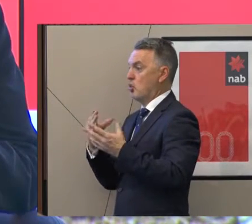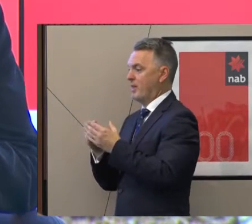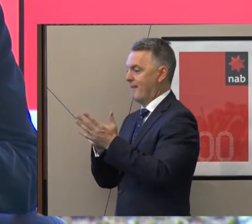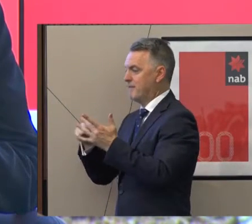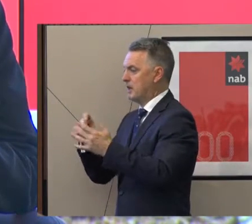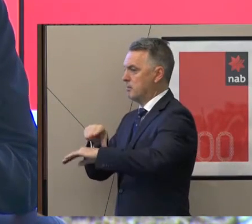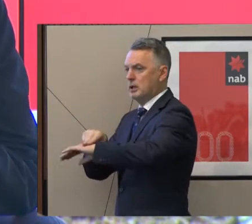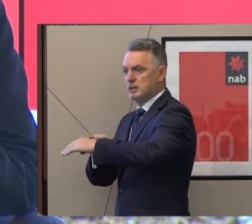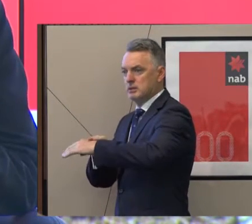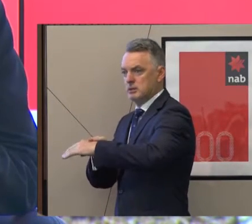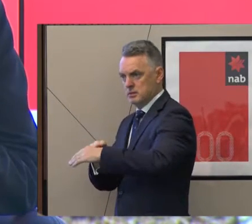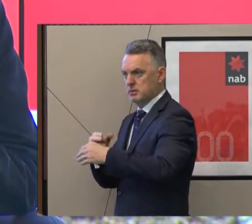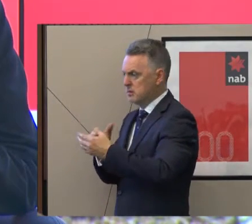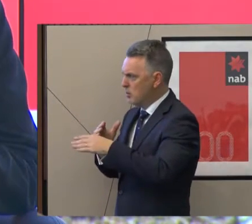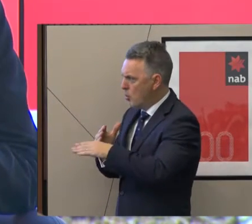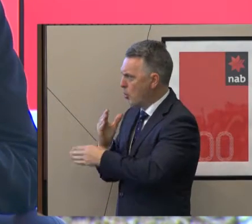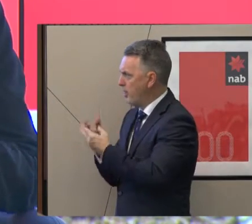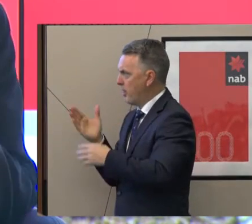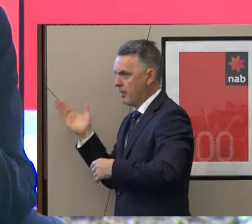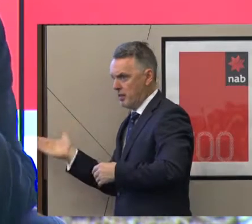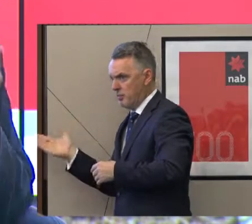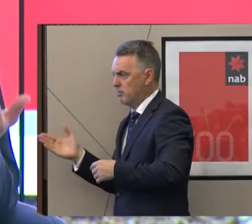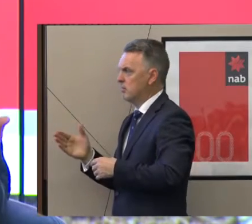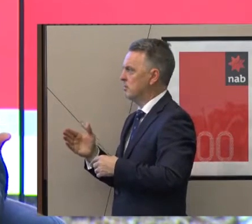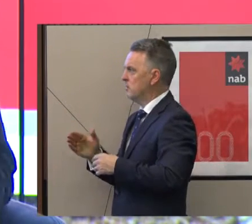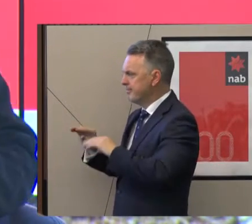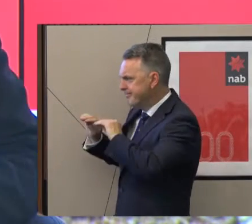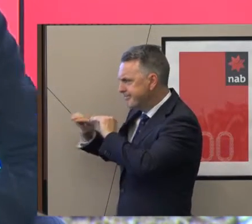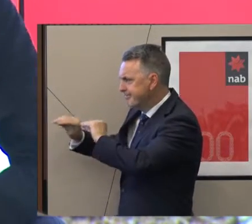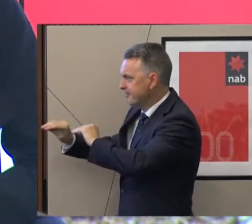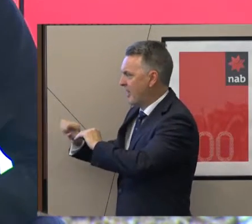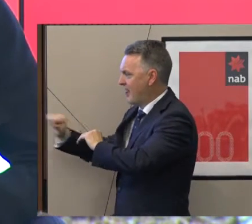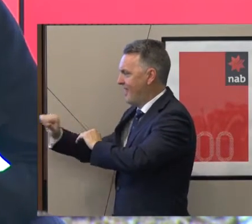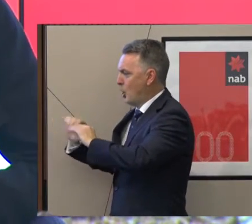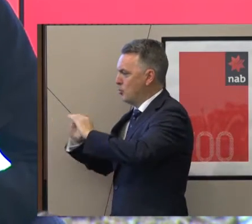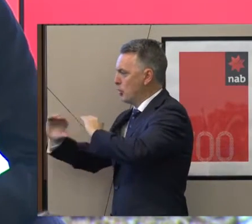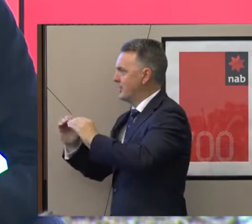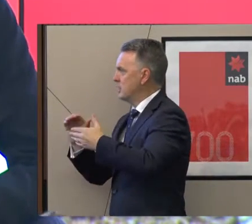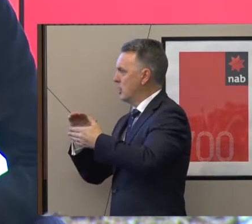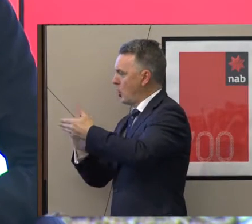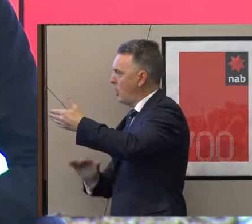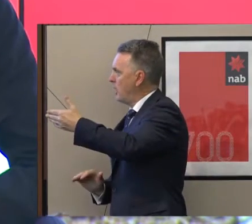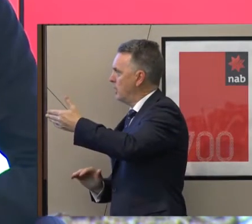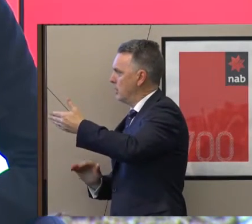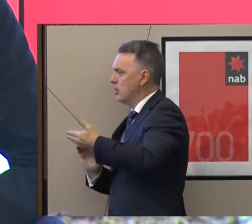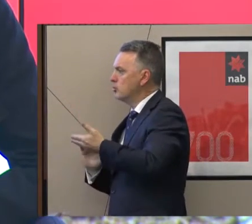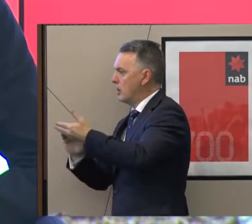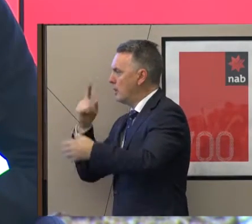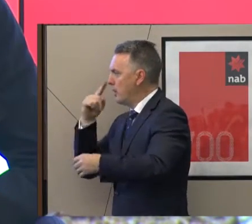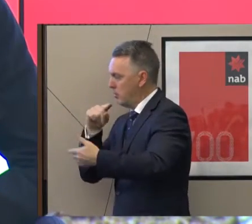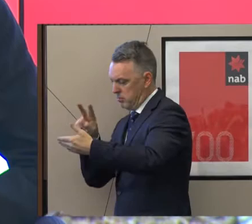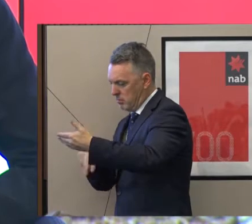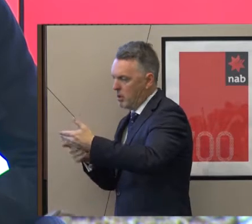VicPol, getting better communication guides for people to be able to report crime, but